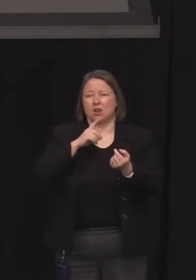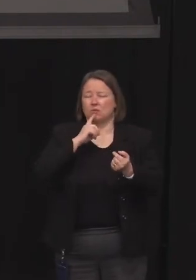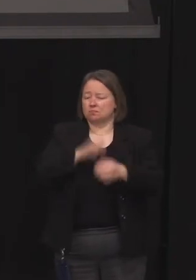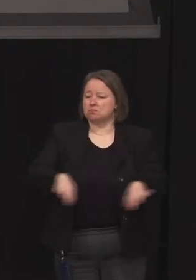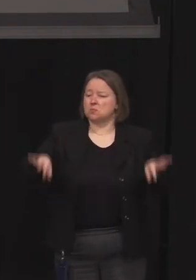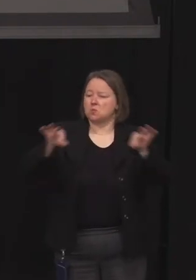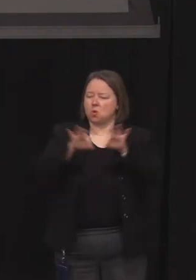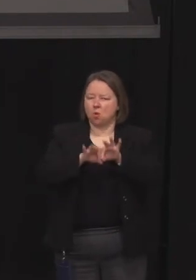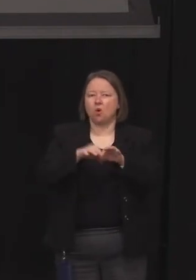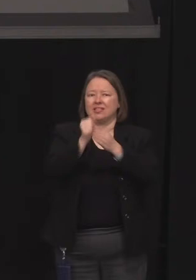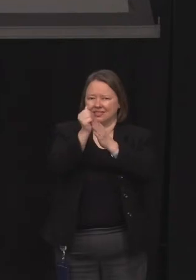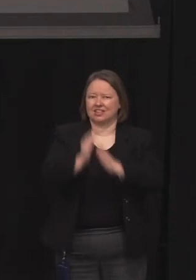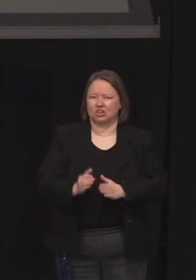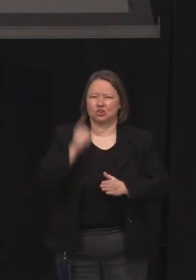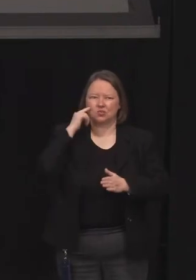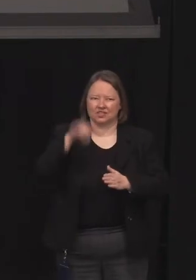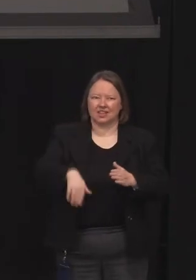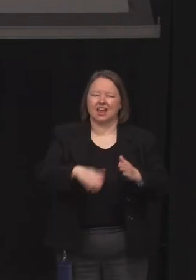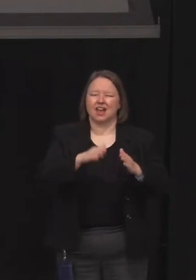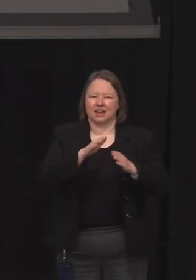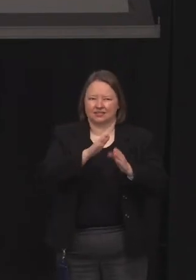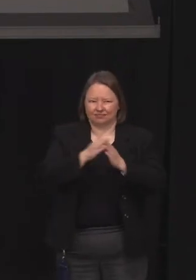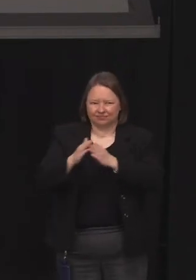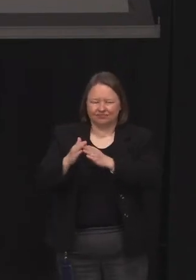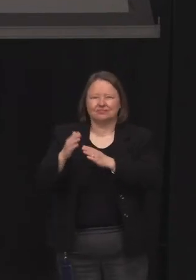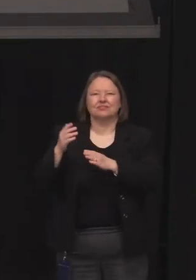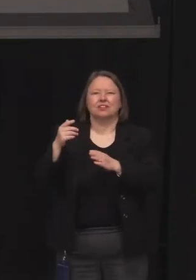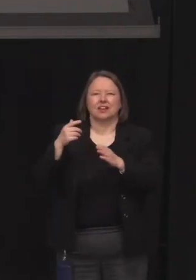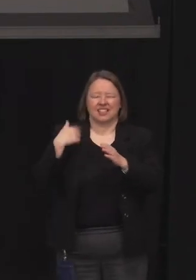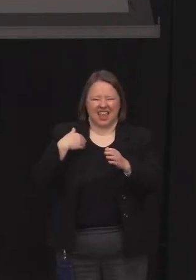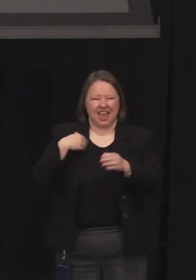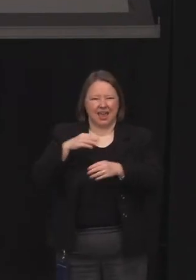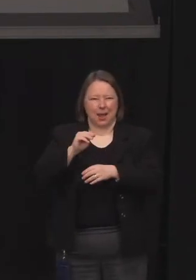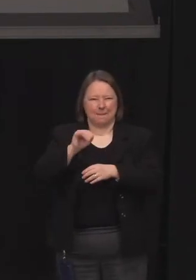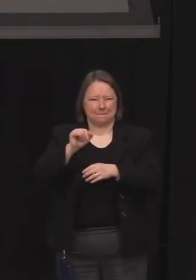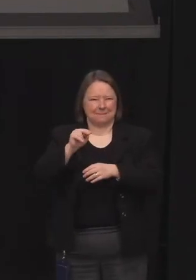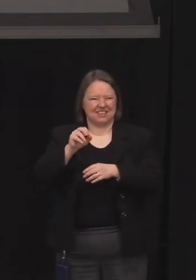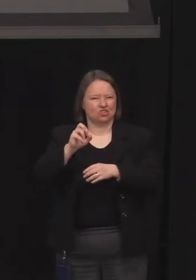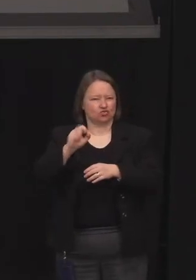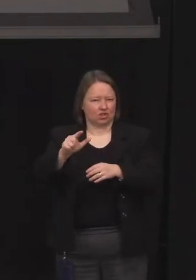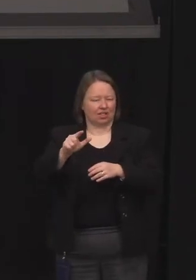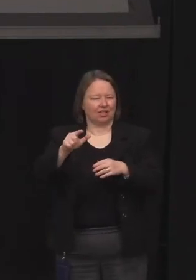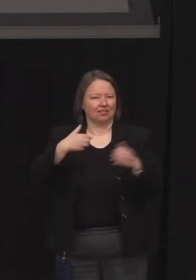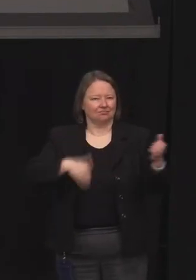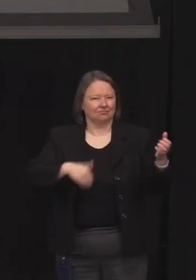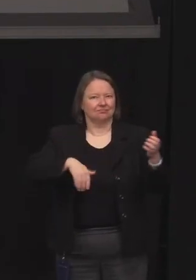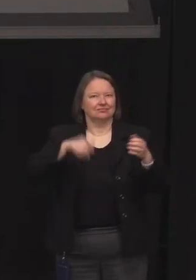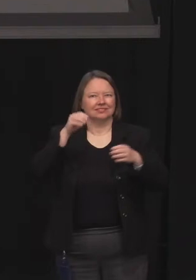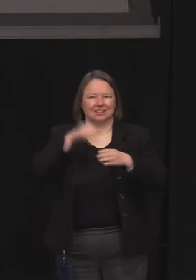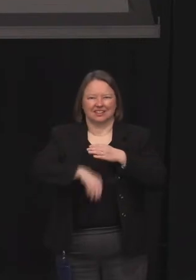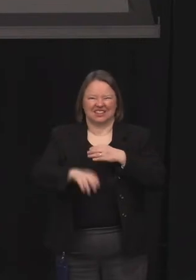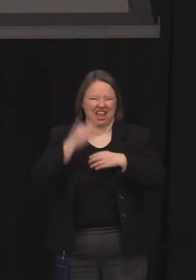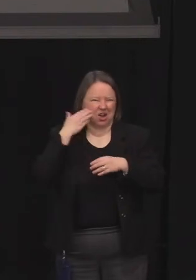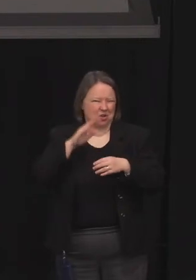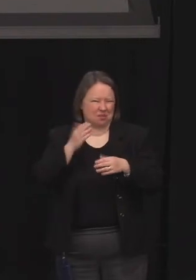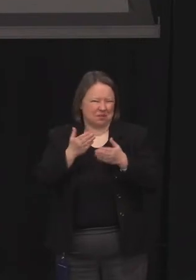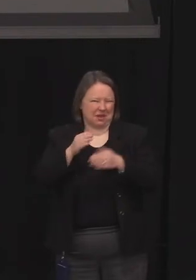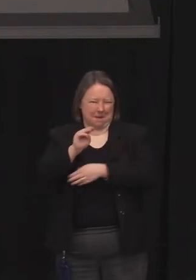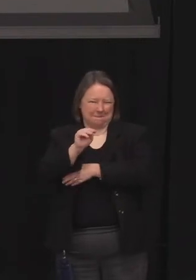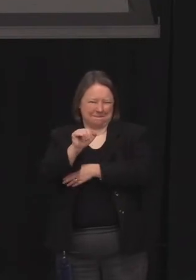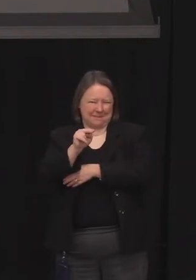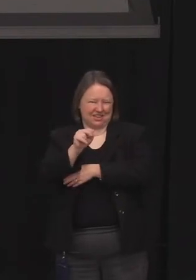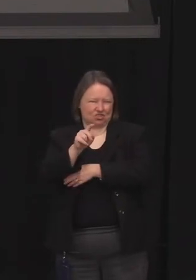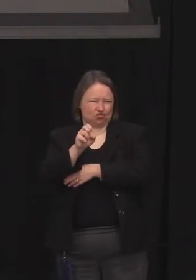civic leaders holding a minstrel show in the school auditorium each year. Now, some of you may not know what a minstrel show